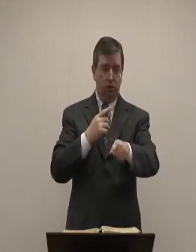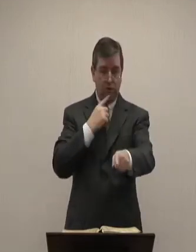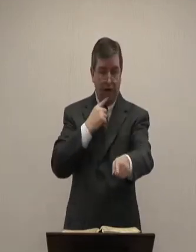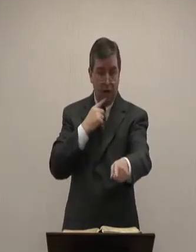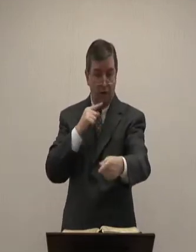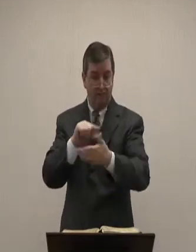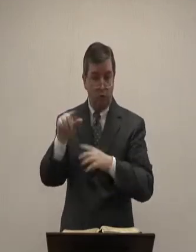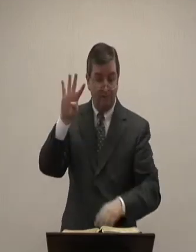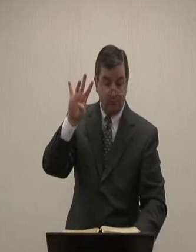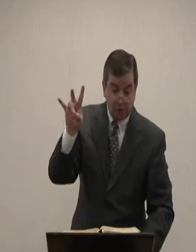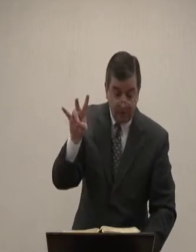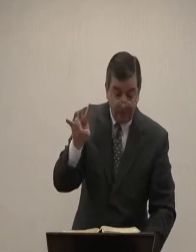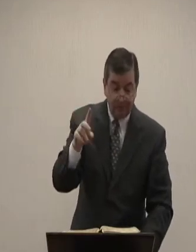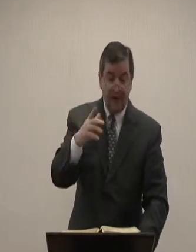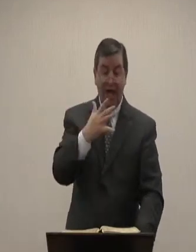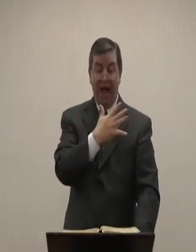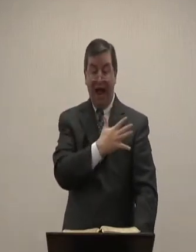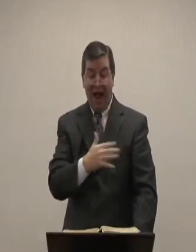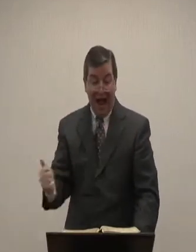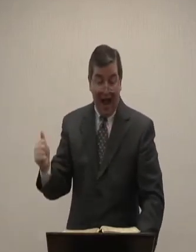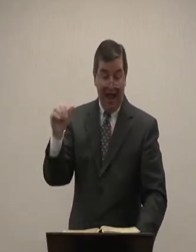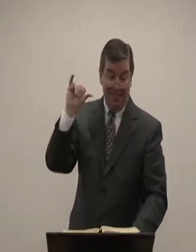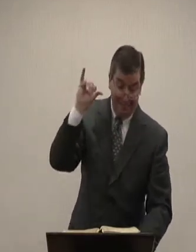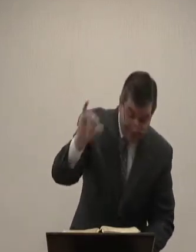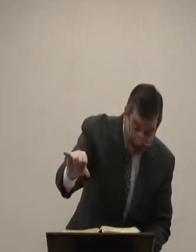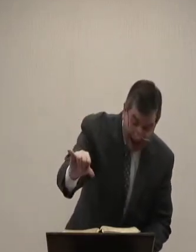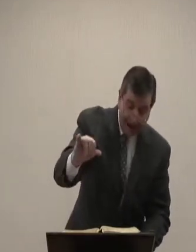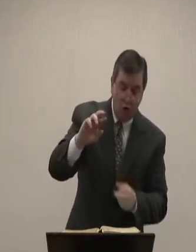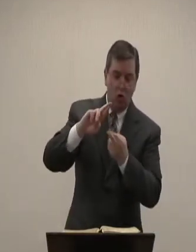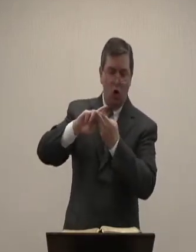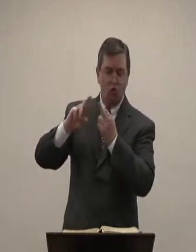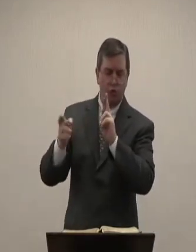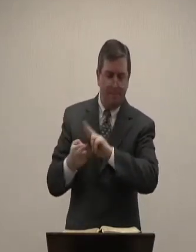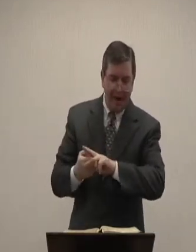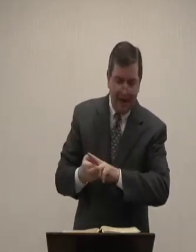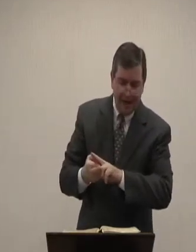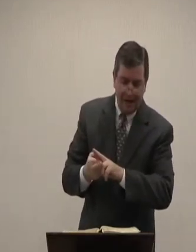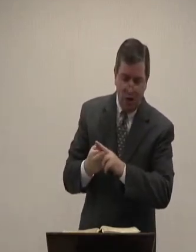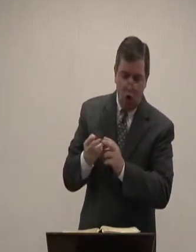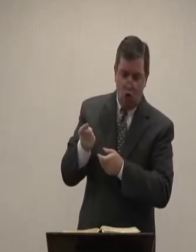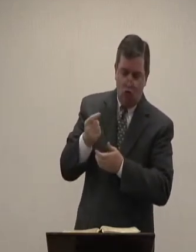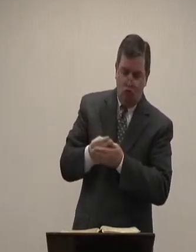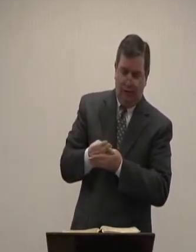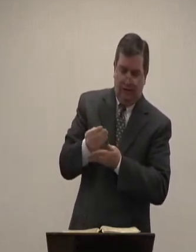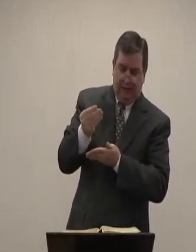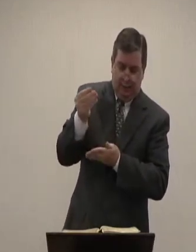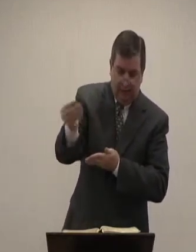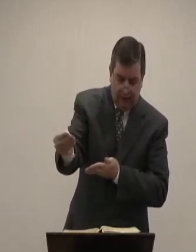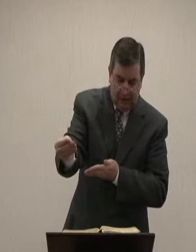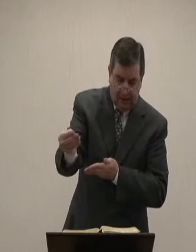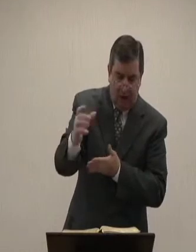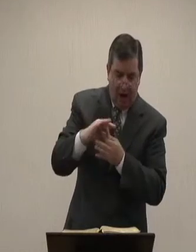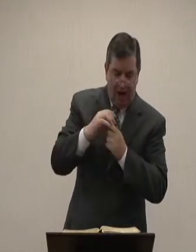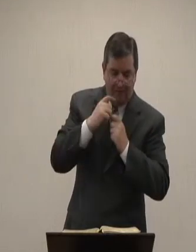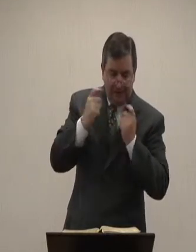them of what the Word of God says. But it says here in verse 47, and repentance and forgiveness of